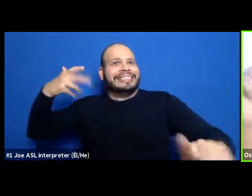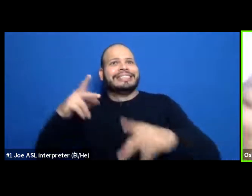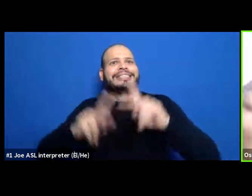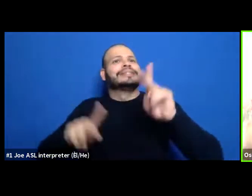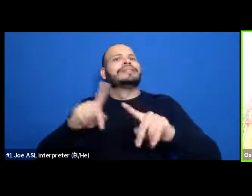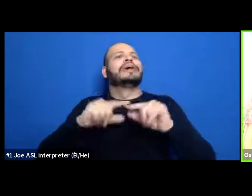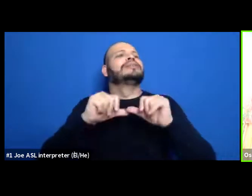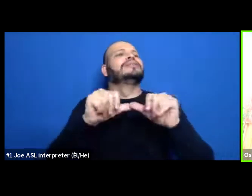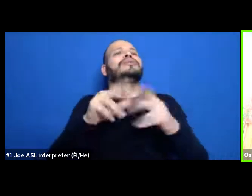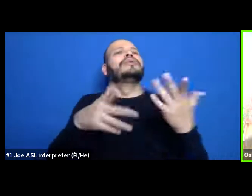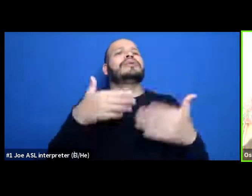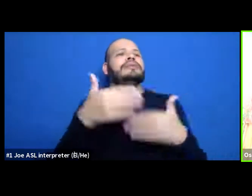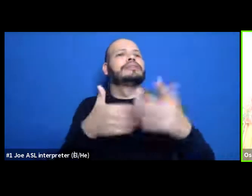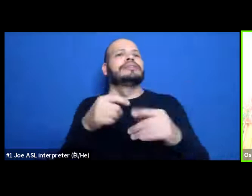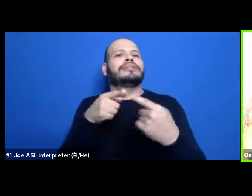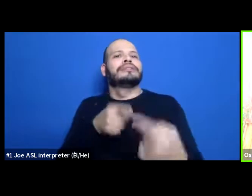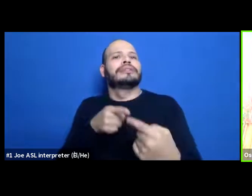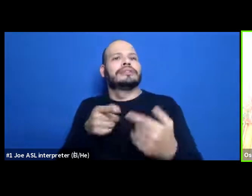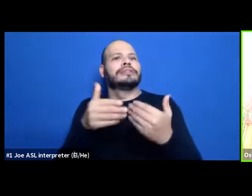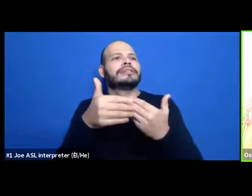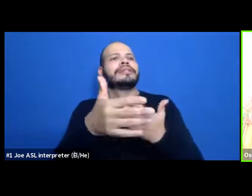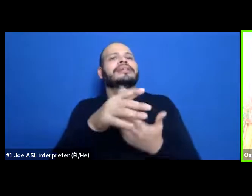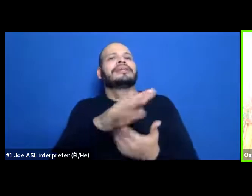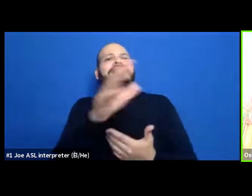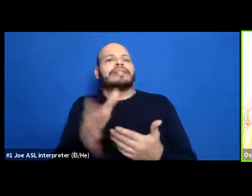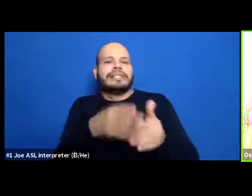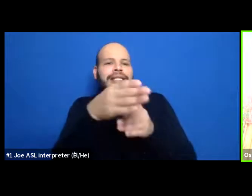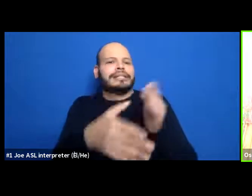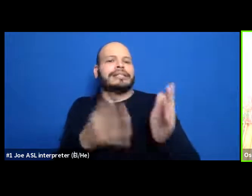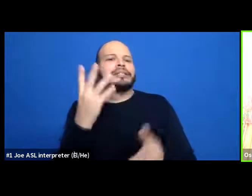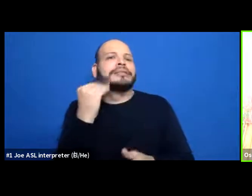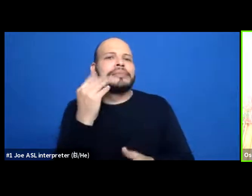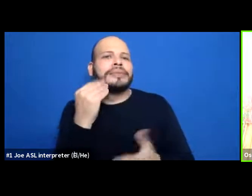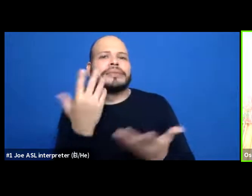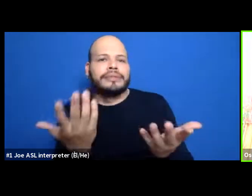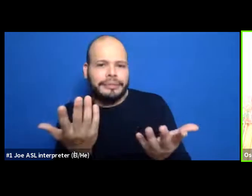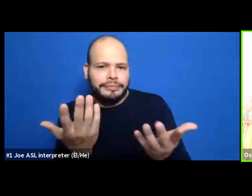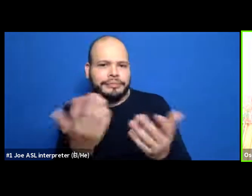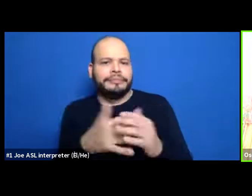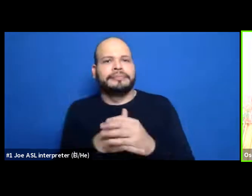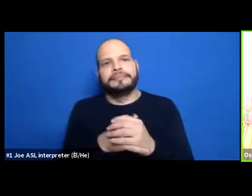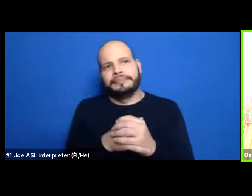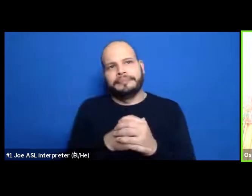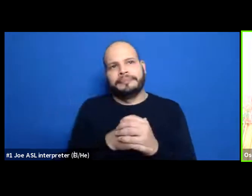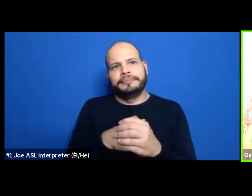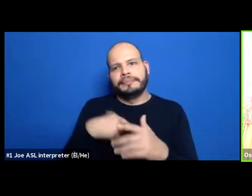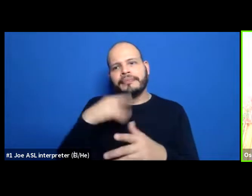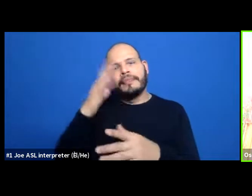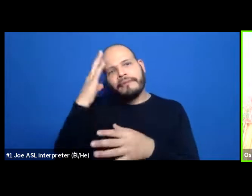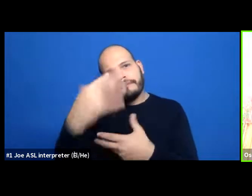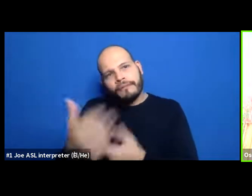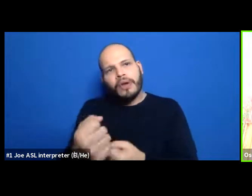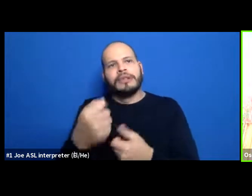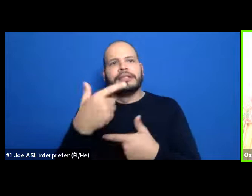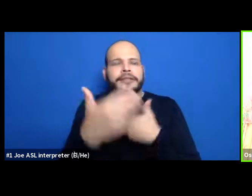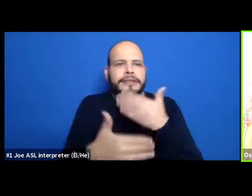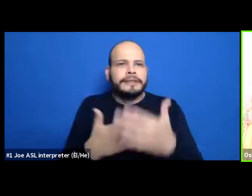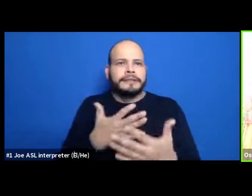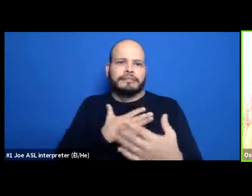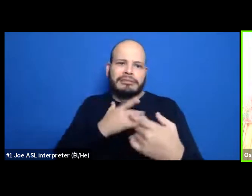It is in that faith that my struggle transcends my physical life, and that I